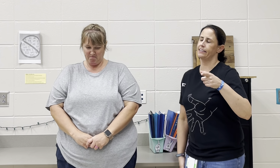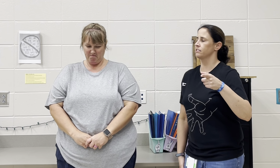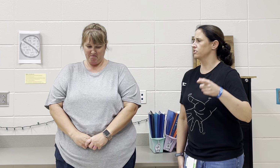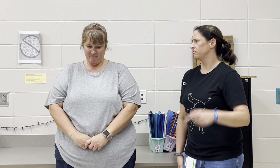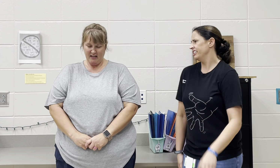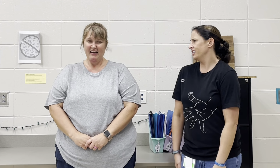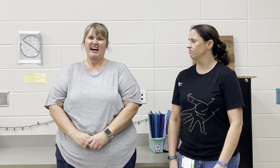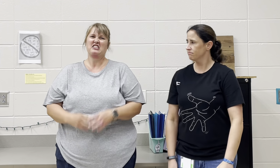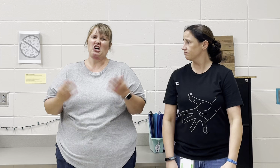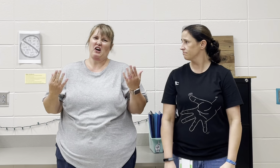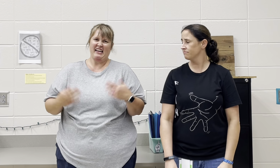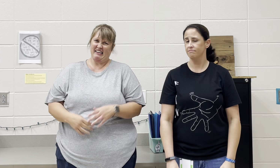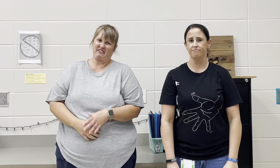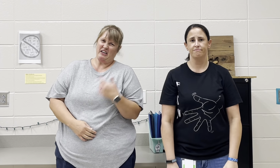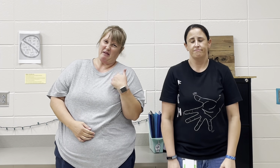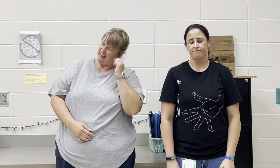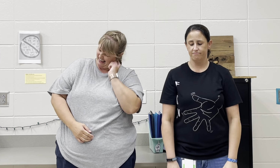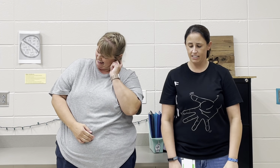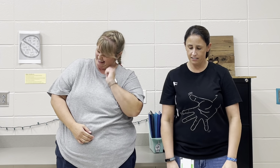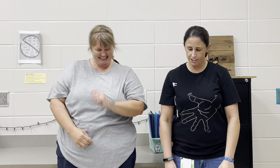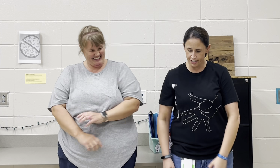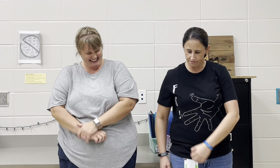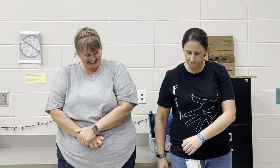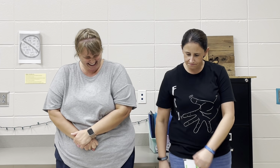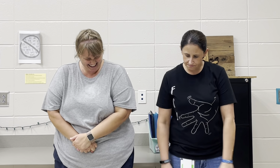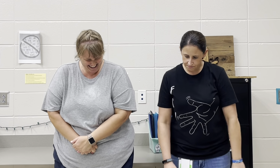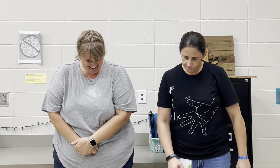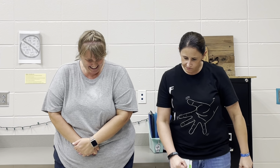ASL too. You're good. Sorry, I forget about that. You're good.